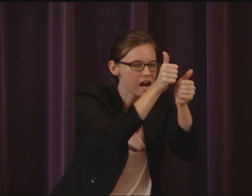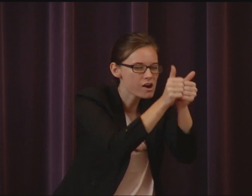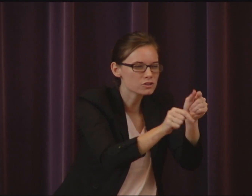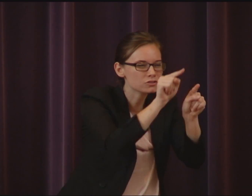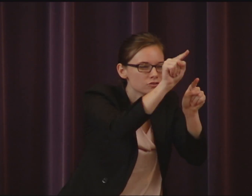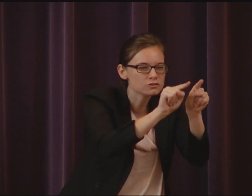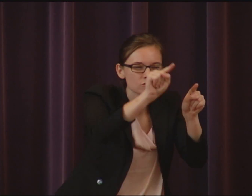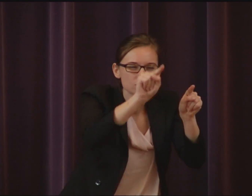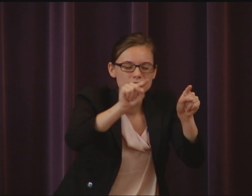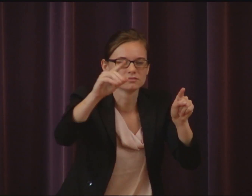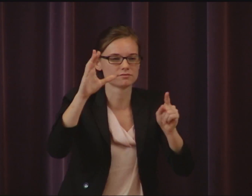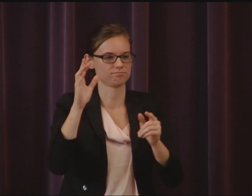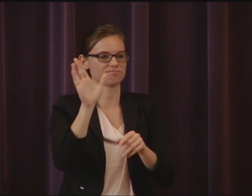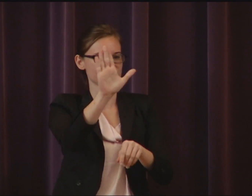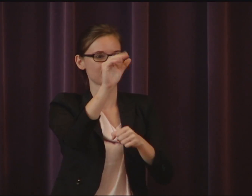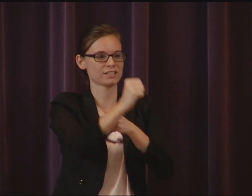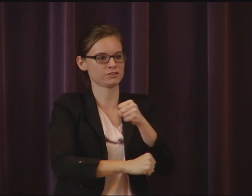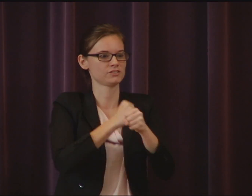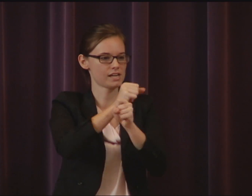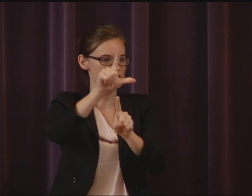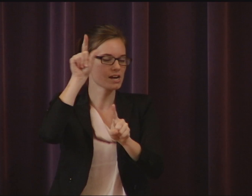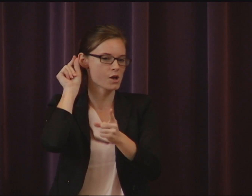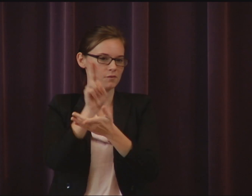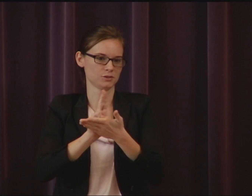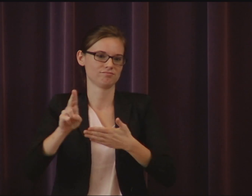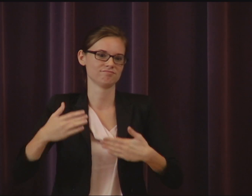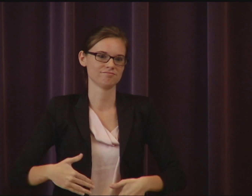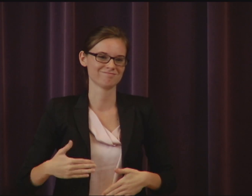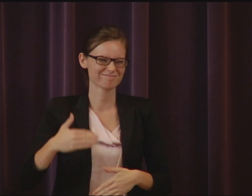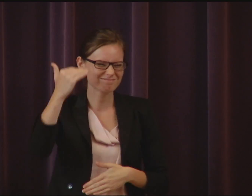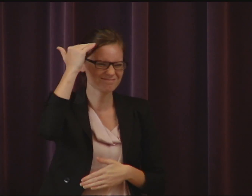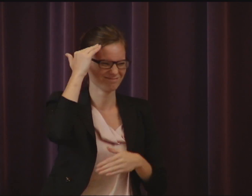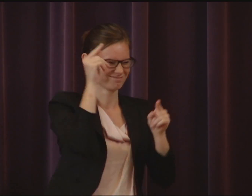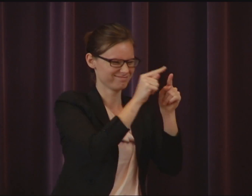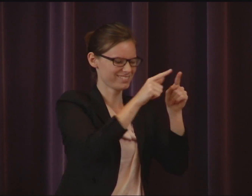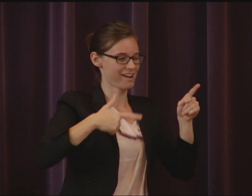share the story of Gallaudet with each individual that you talk to.